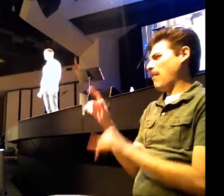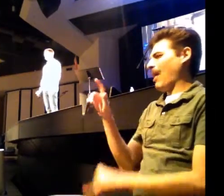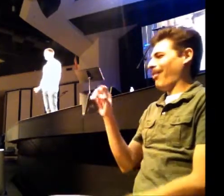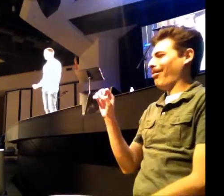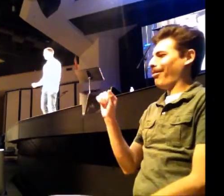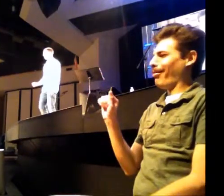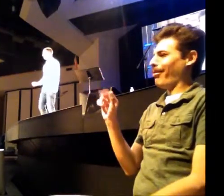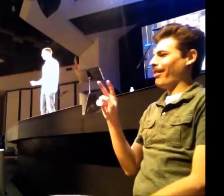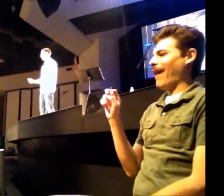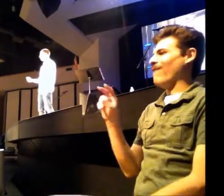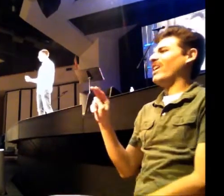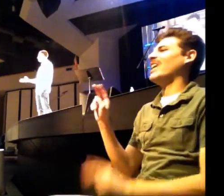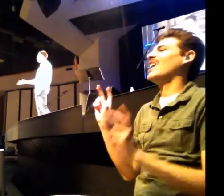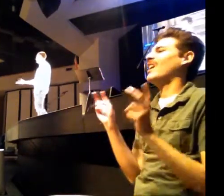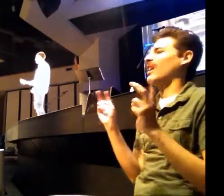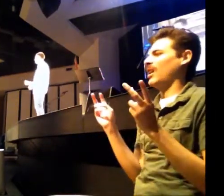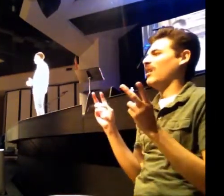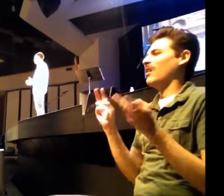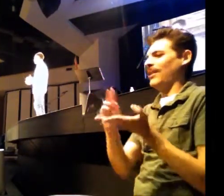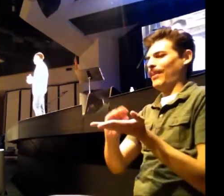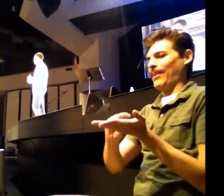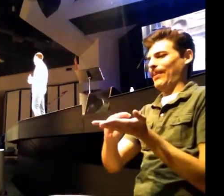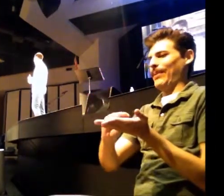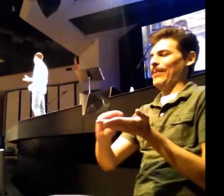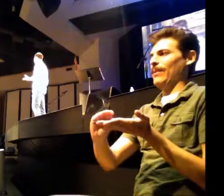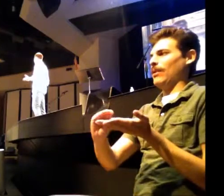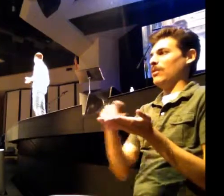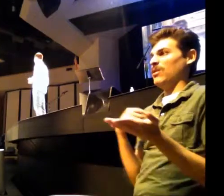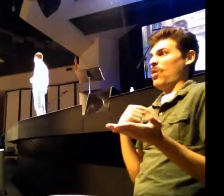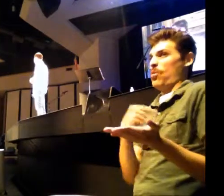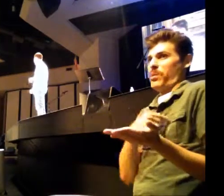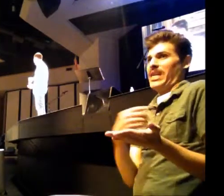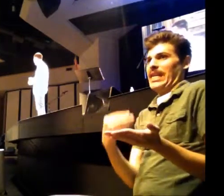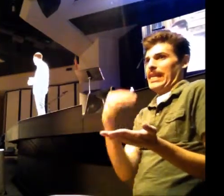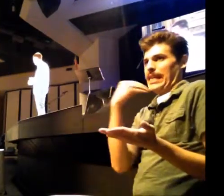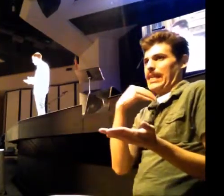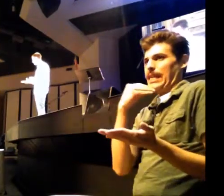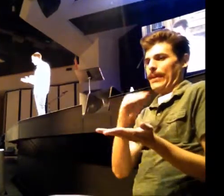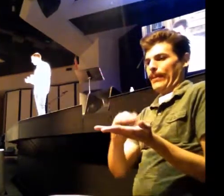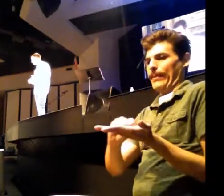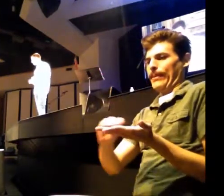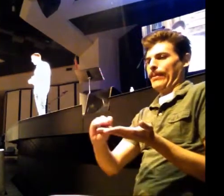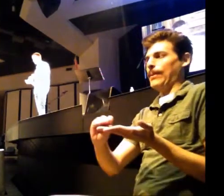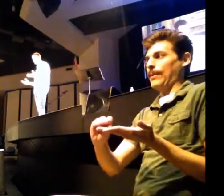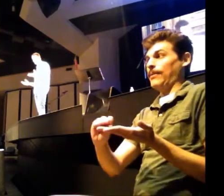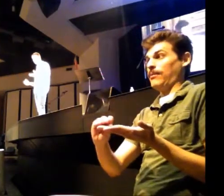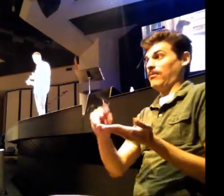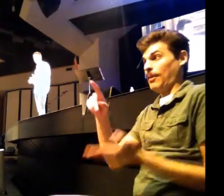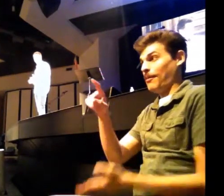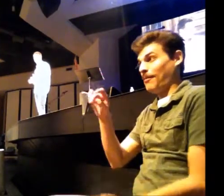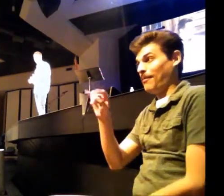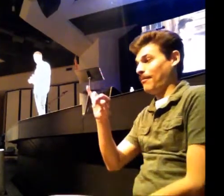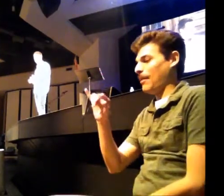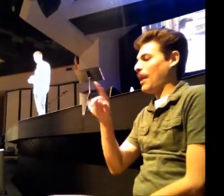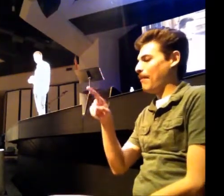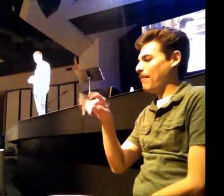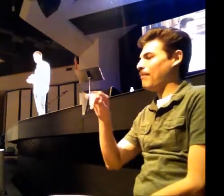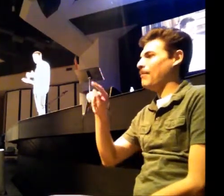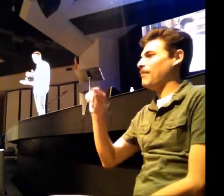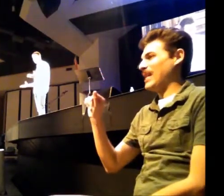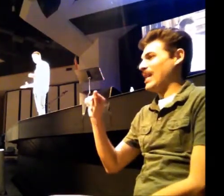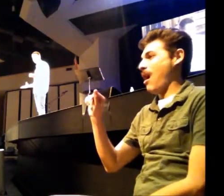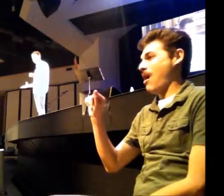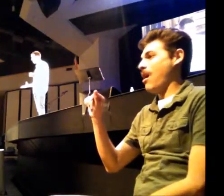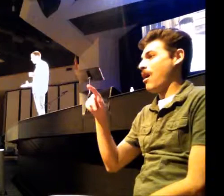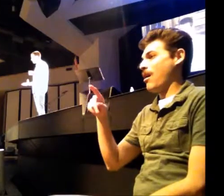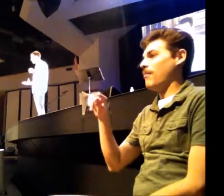various forms wasn't used. Well, we eat unleavened bread today in its various forms. Some of us know it as pita bread. Some of us know it as cracker.